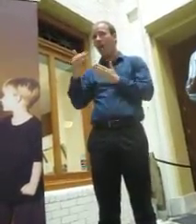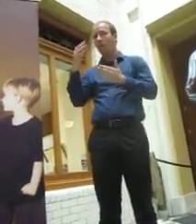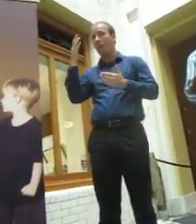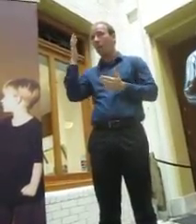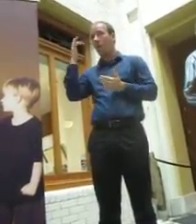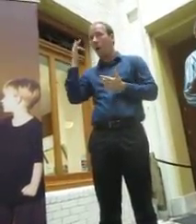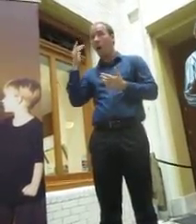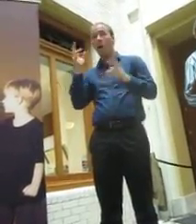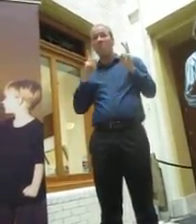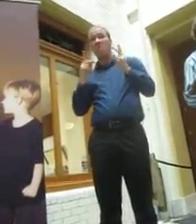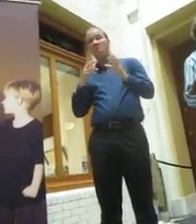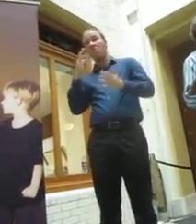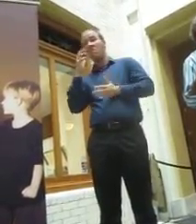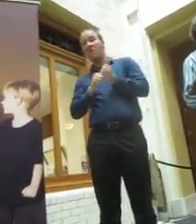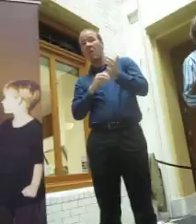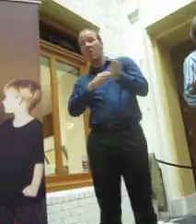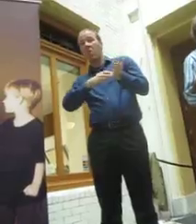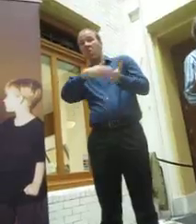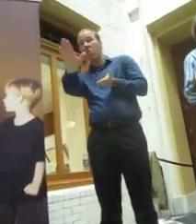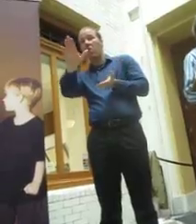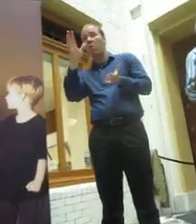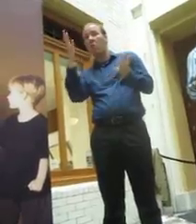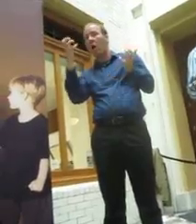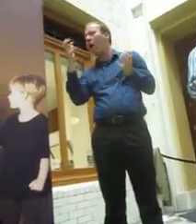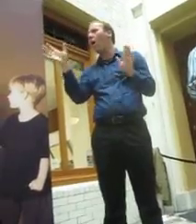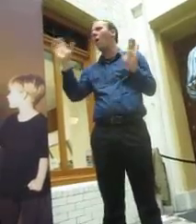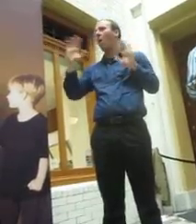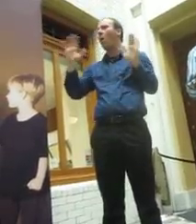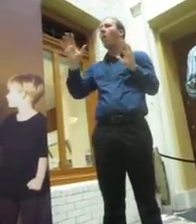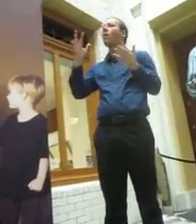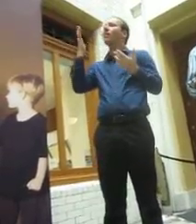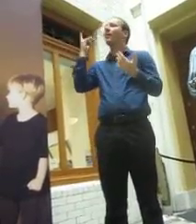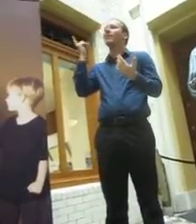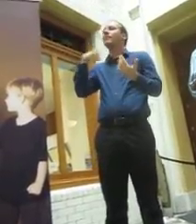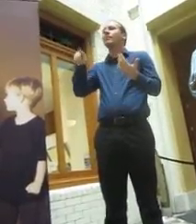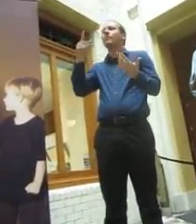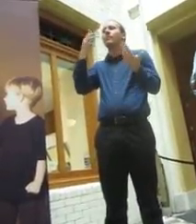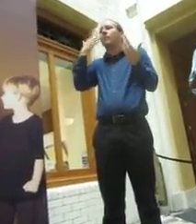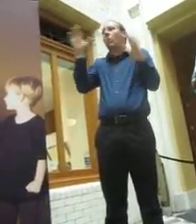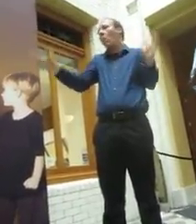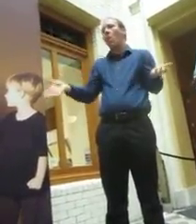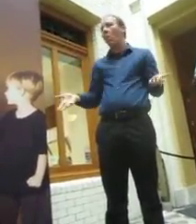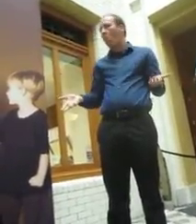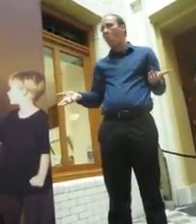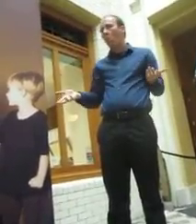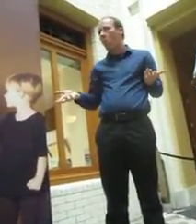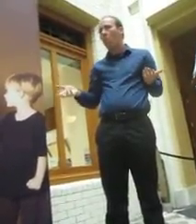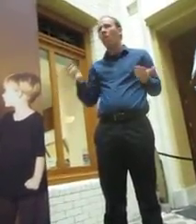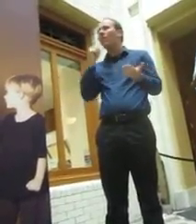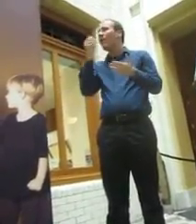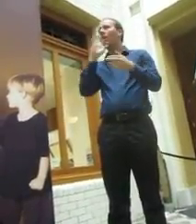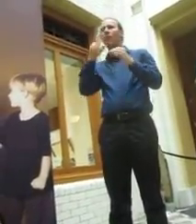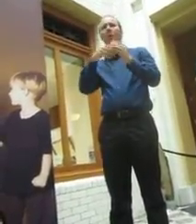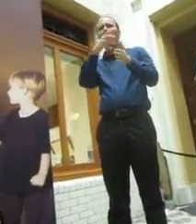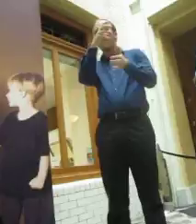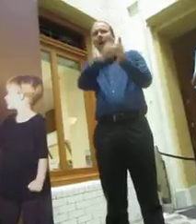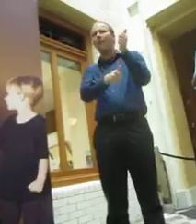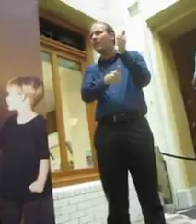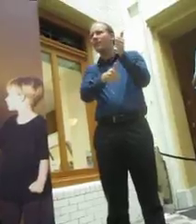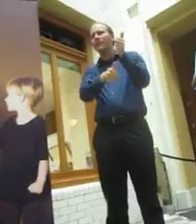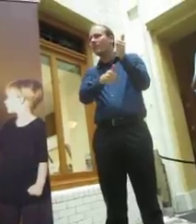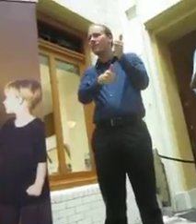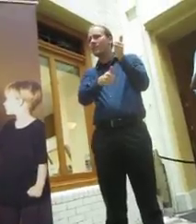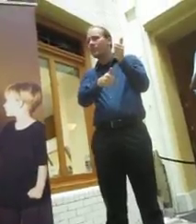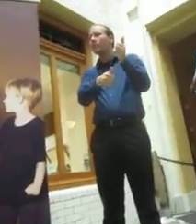wish to exclude us. It's that they don't know any better. We're not talking about malice, we're talking about